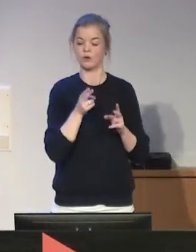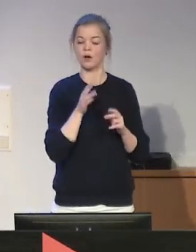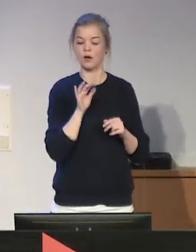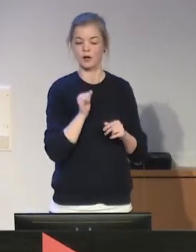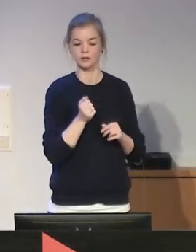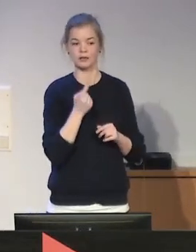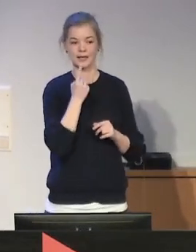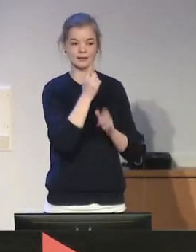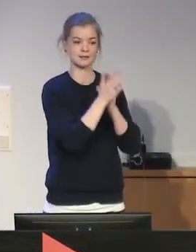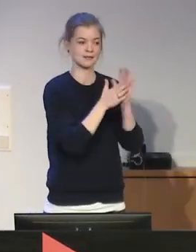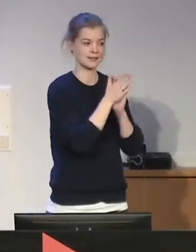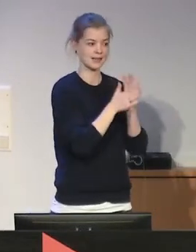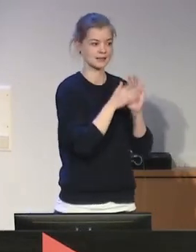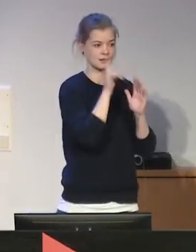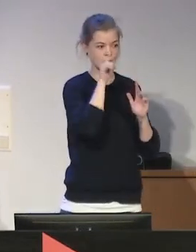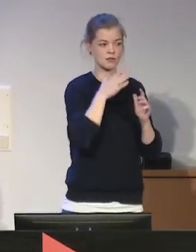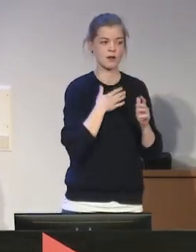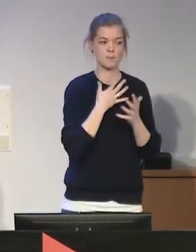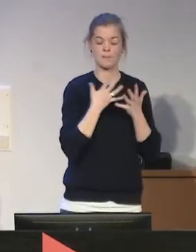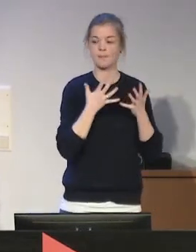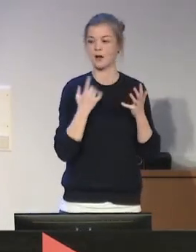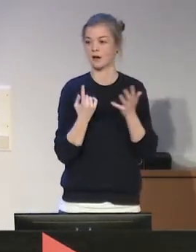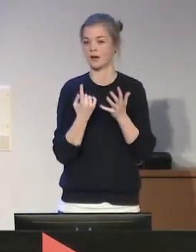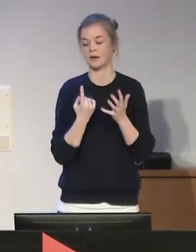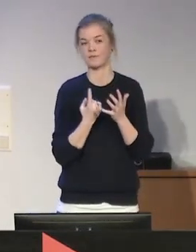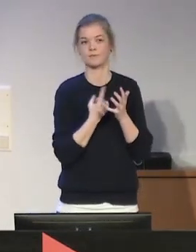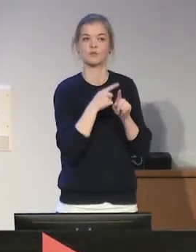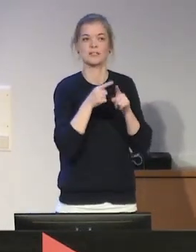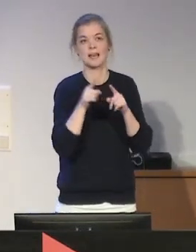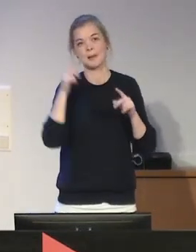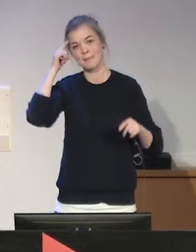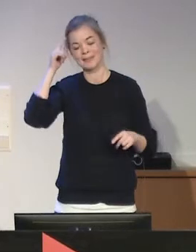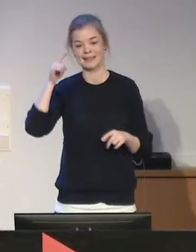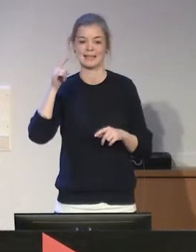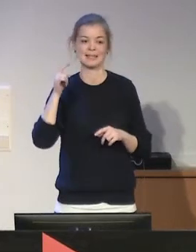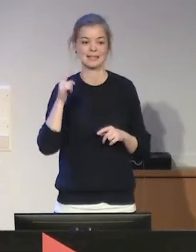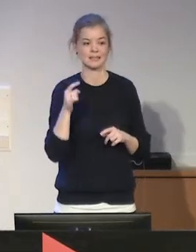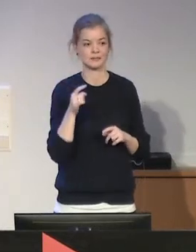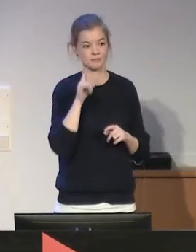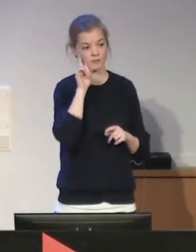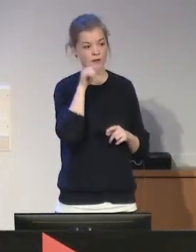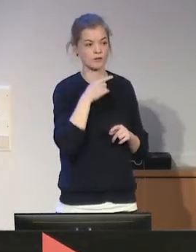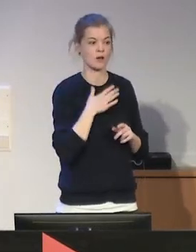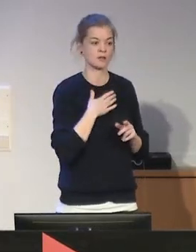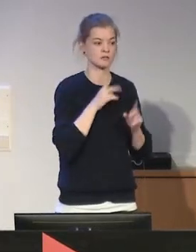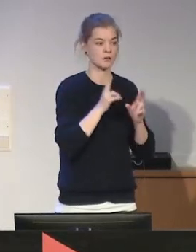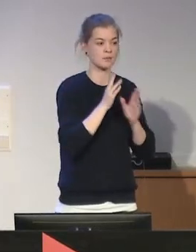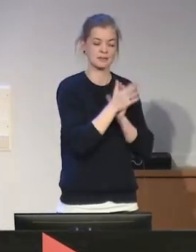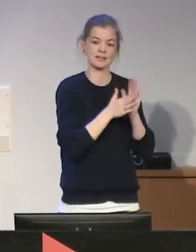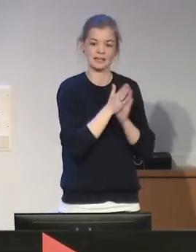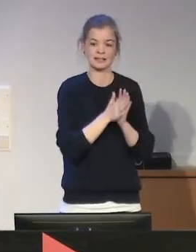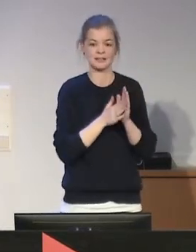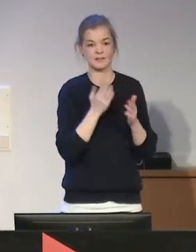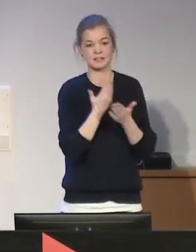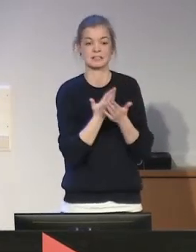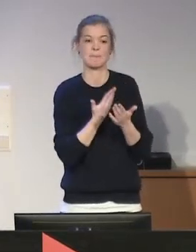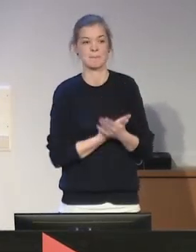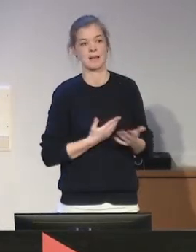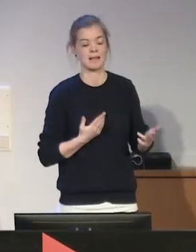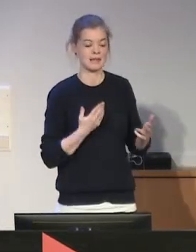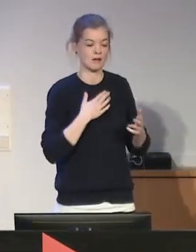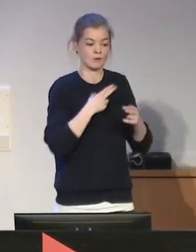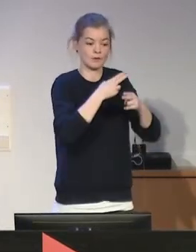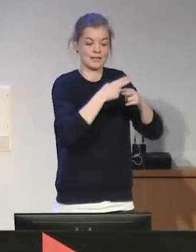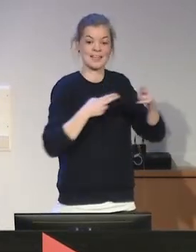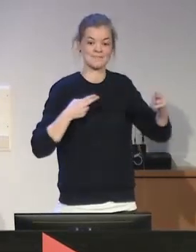So the thing about having sign language as a first language, the knowledge I have about sign language, you know,